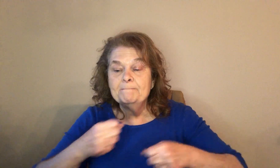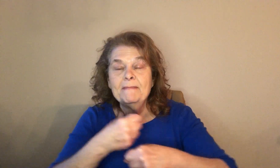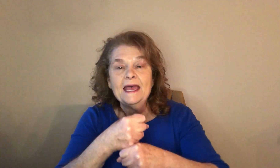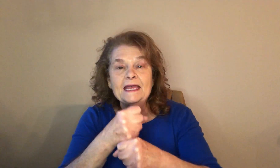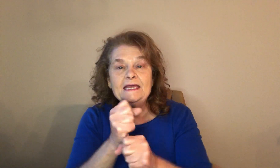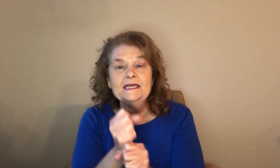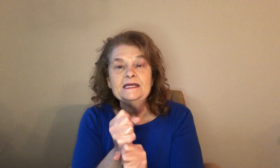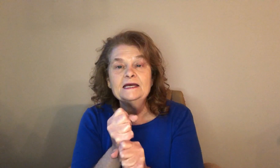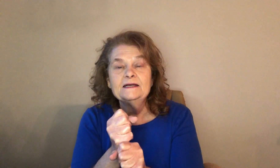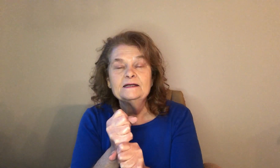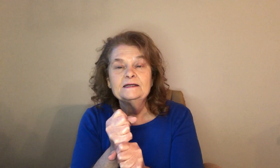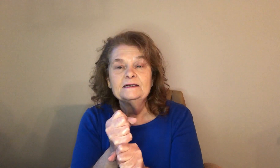made,